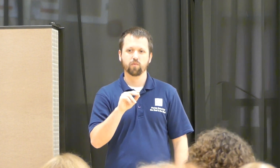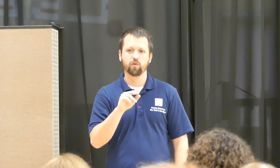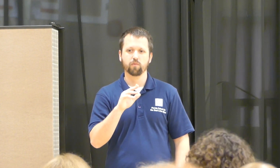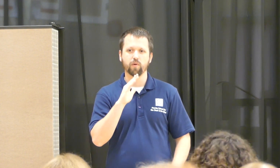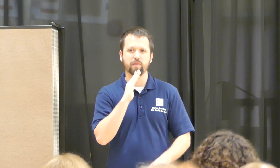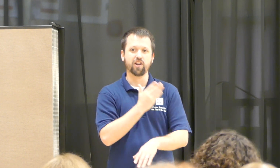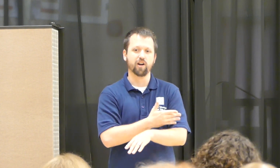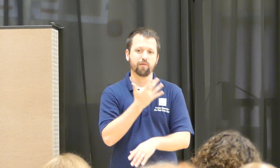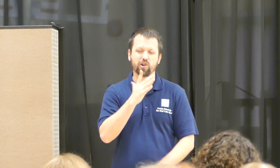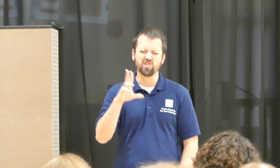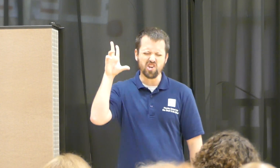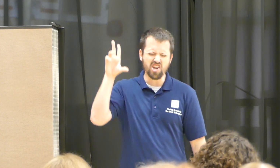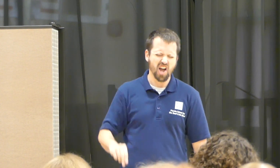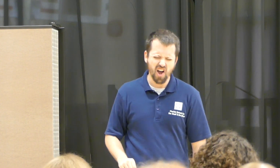Well, the way my daughter first.